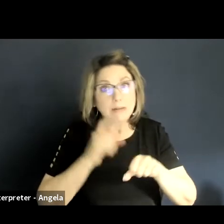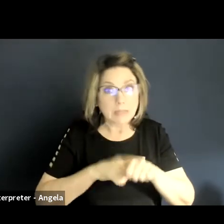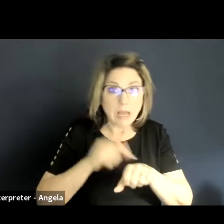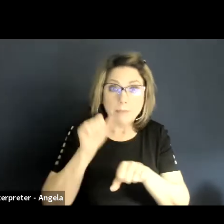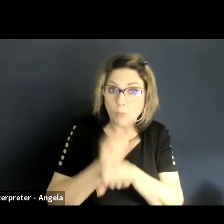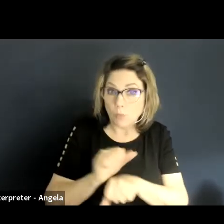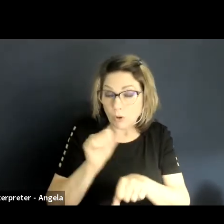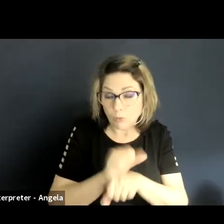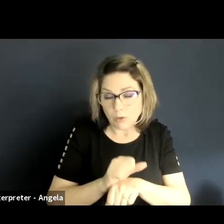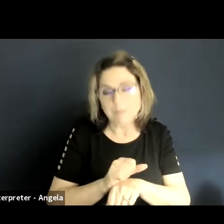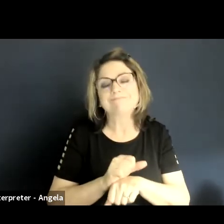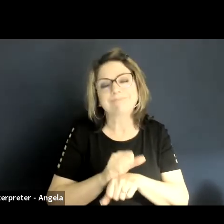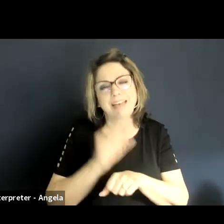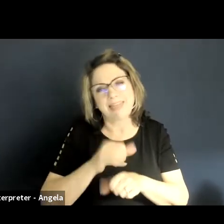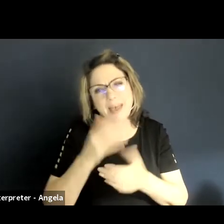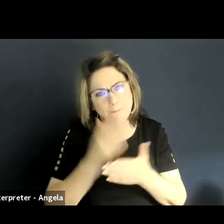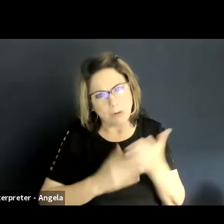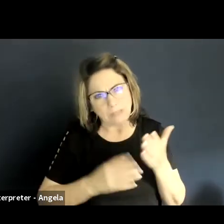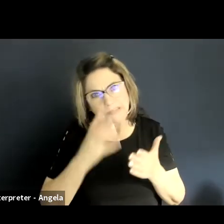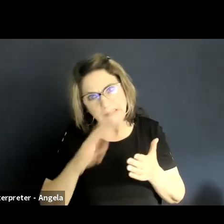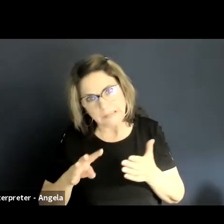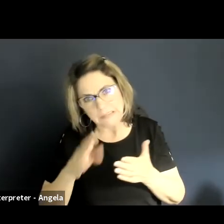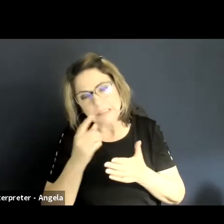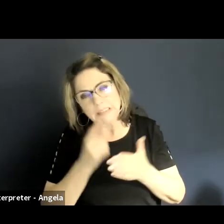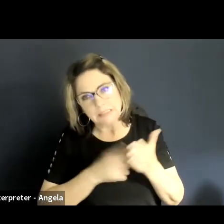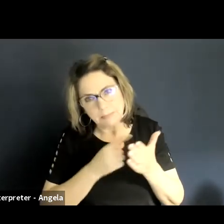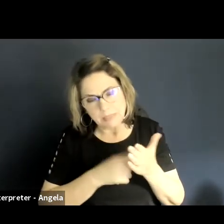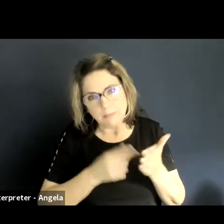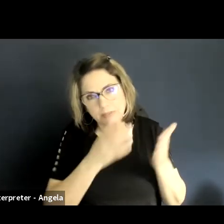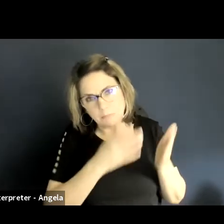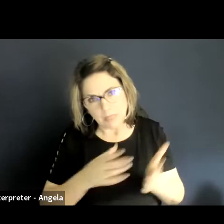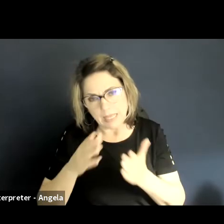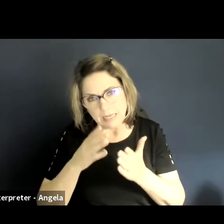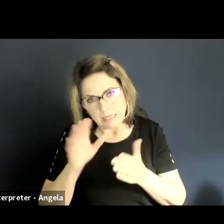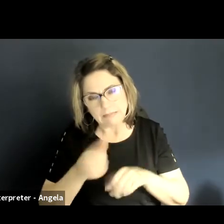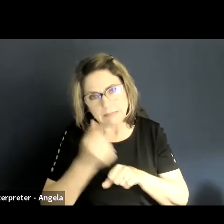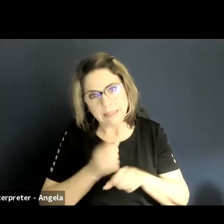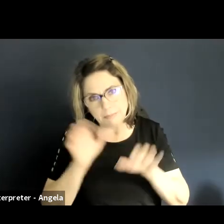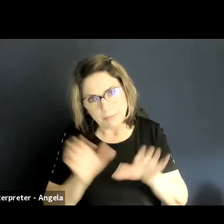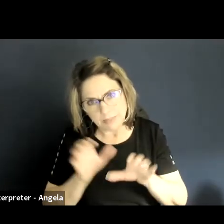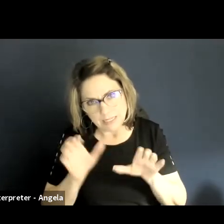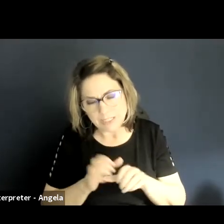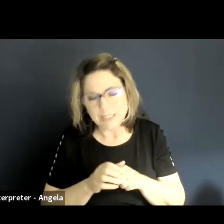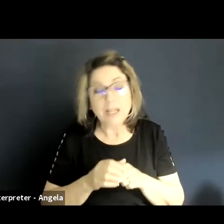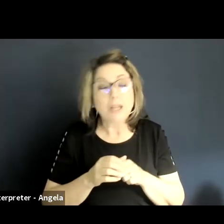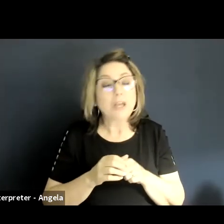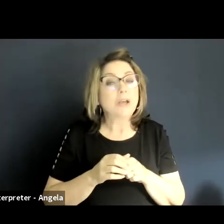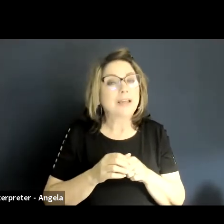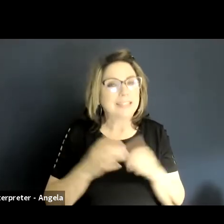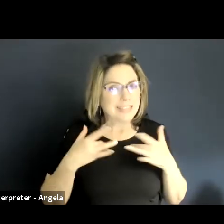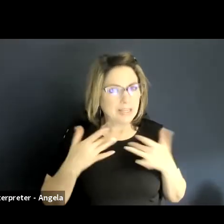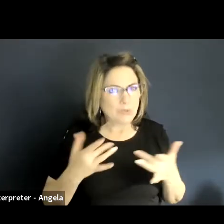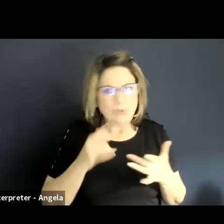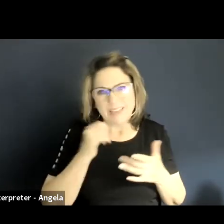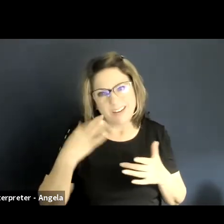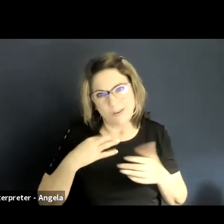probably the most neglected part of programming and planning and implementation. We typically, especially in the nonprofit world, just don't have a